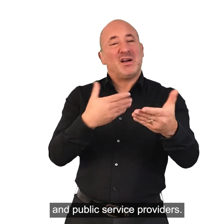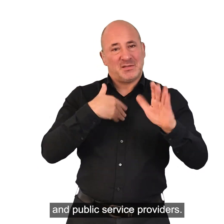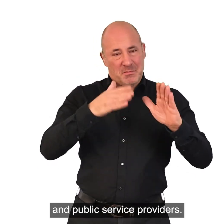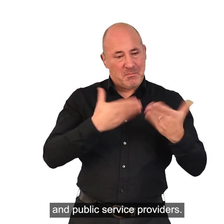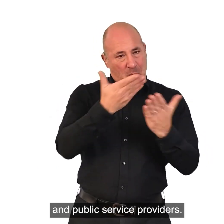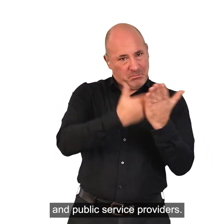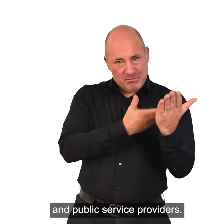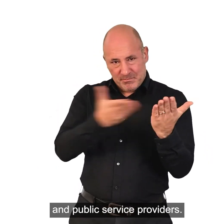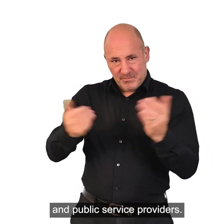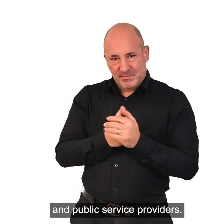providers.